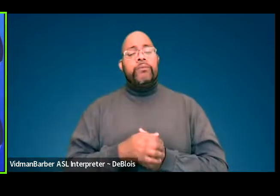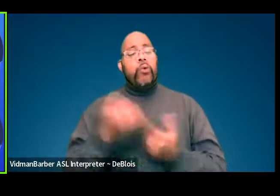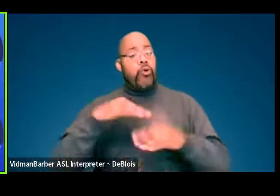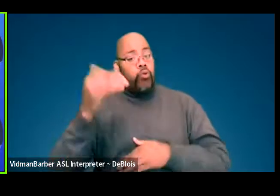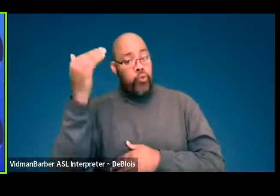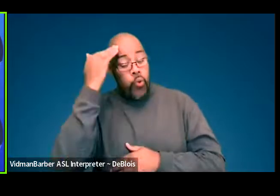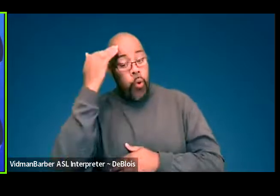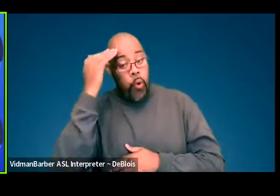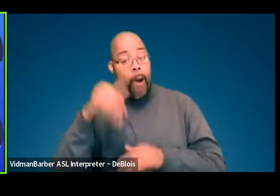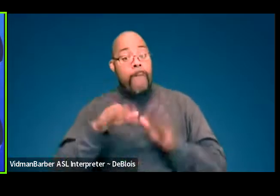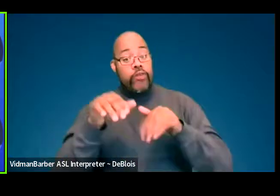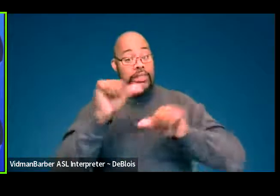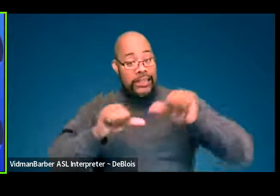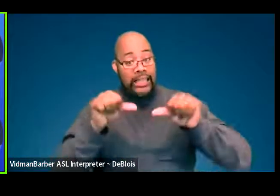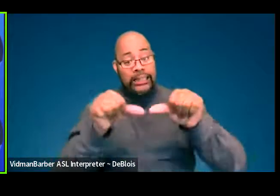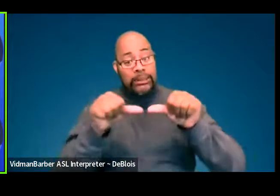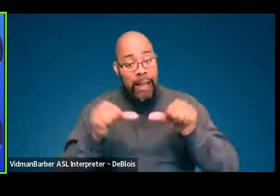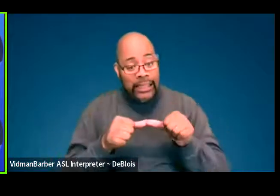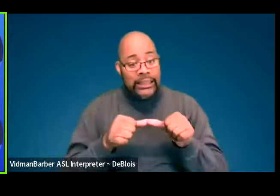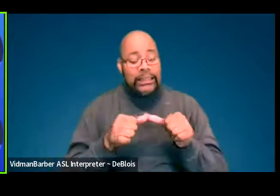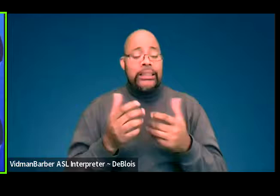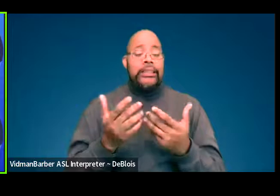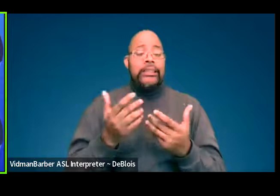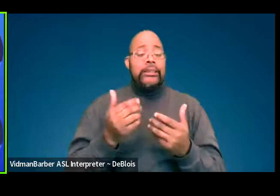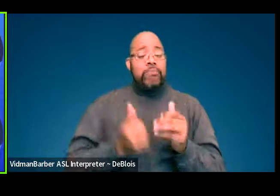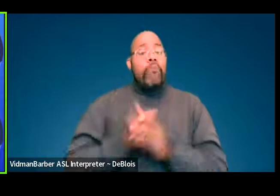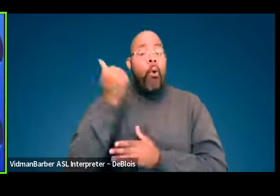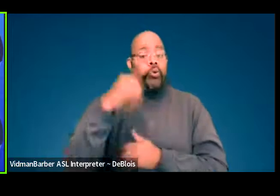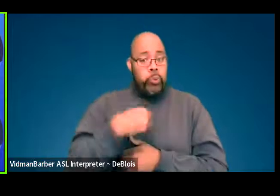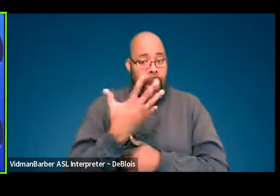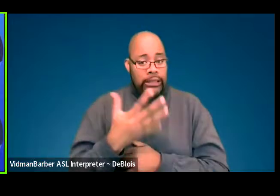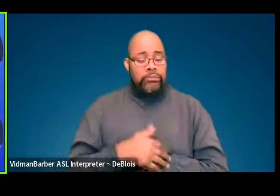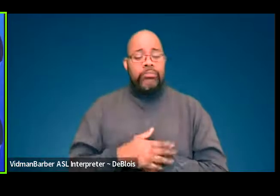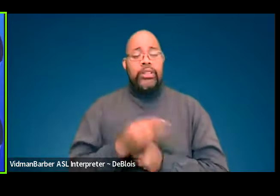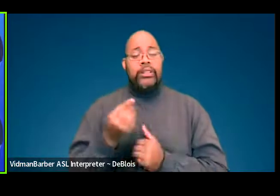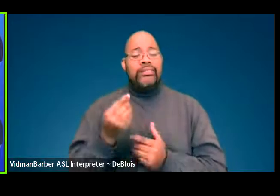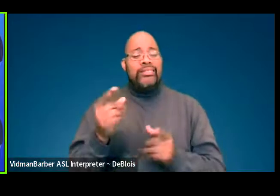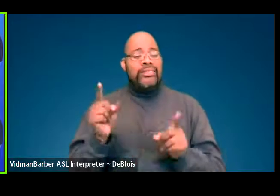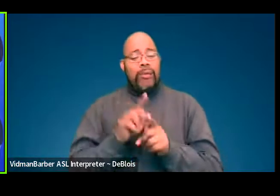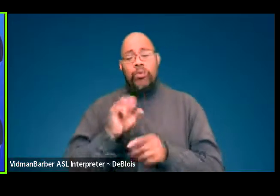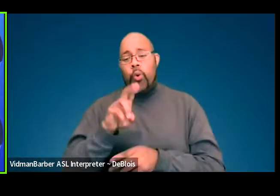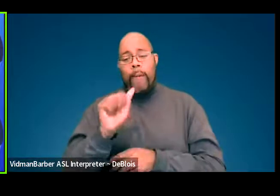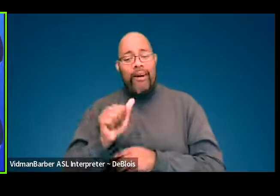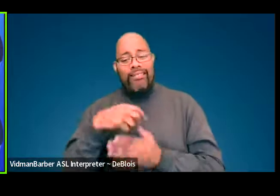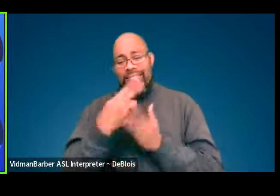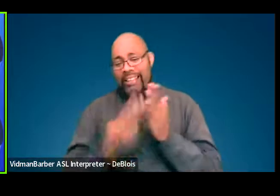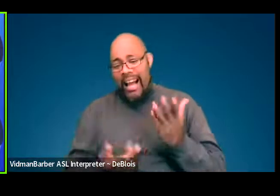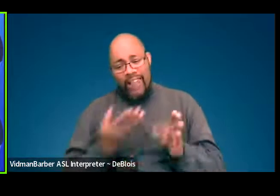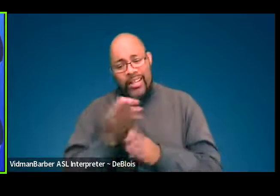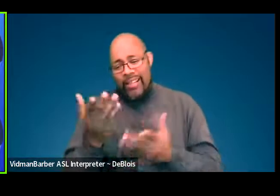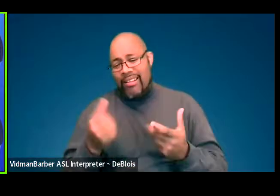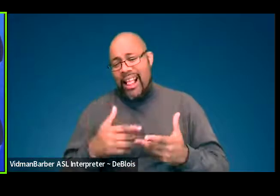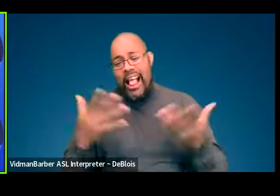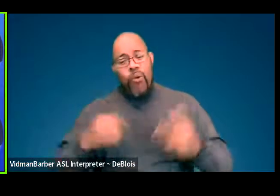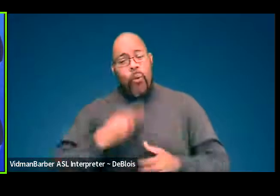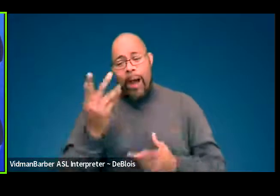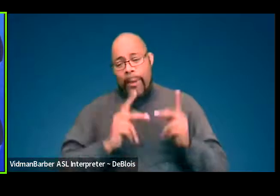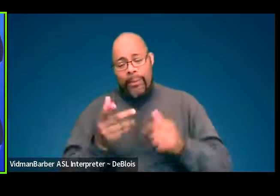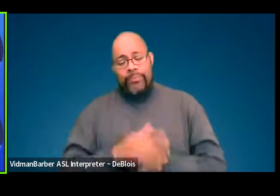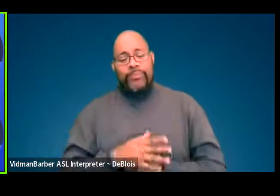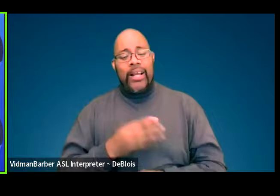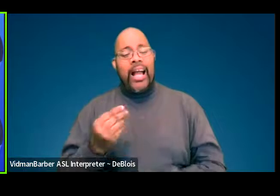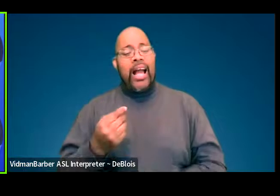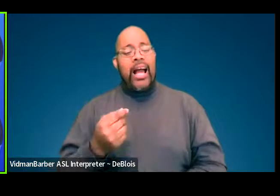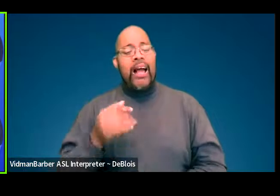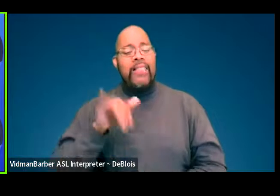know, marine science space is predominantly white, and so is the scuba diving field is white. And